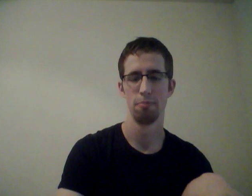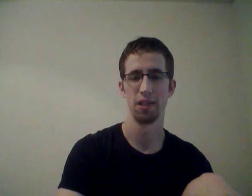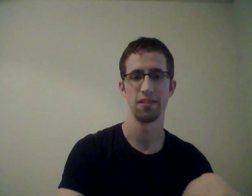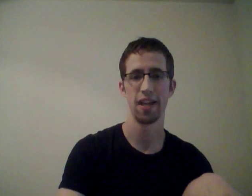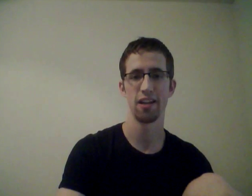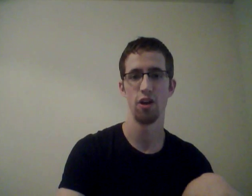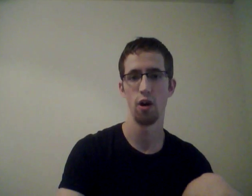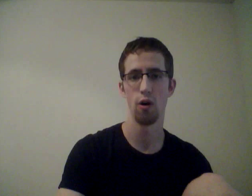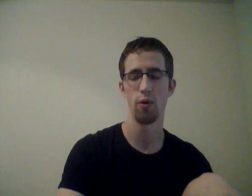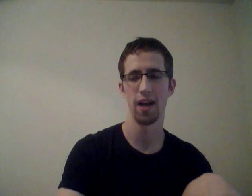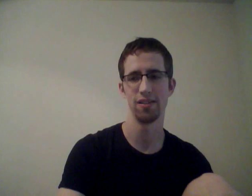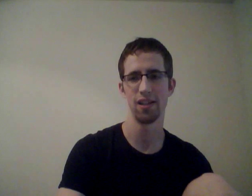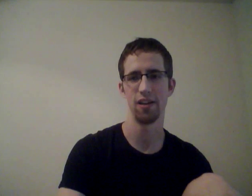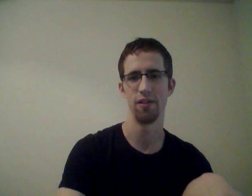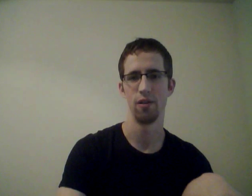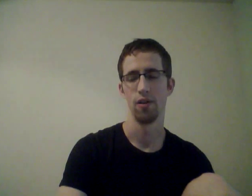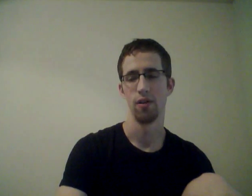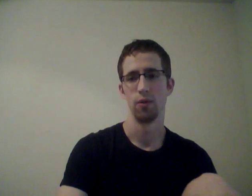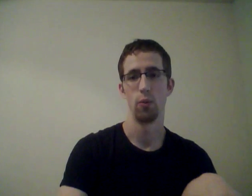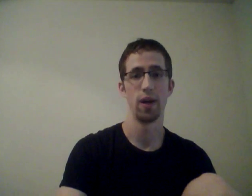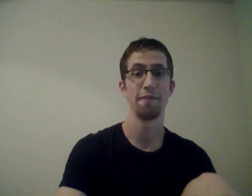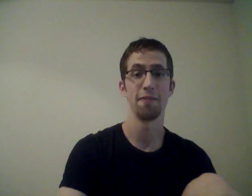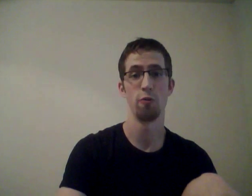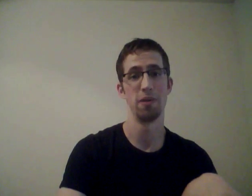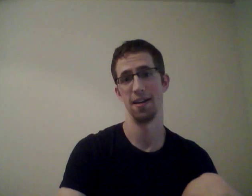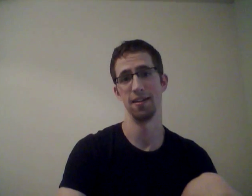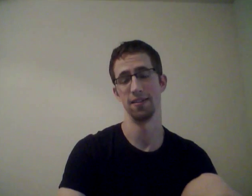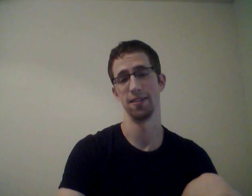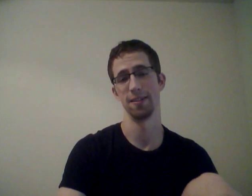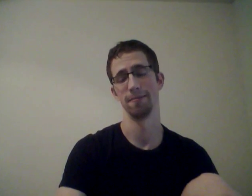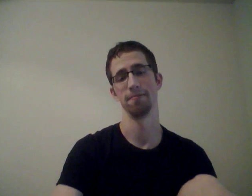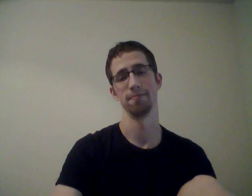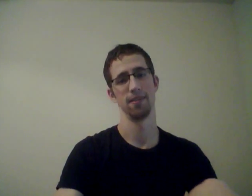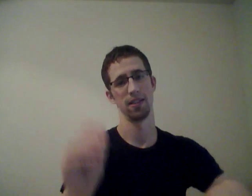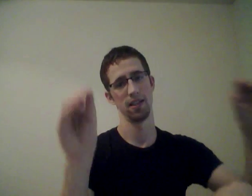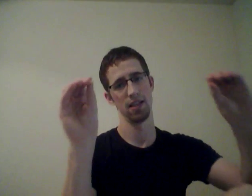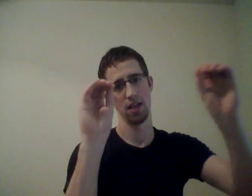But to say no, as in we have no bananas.